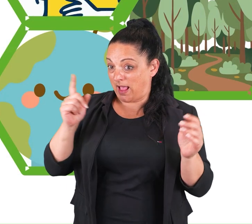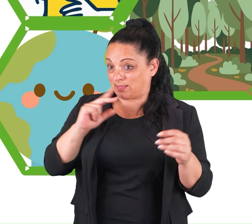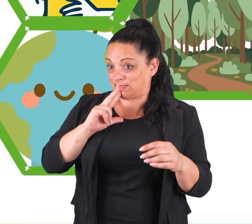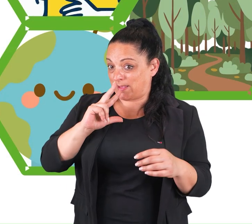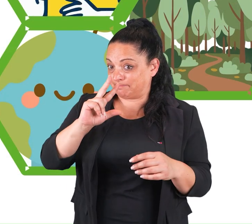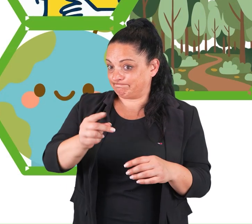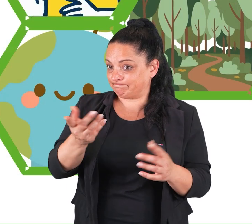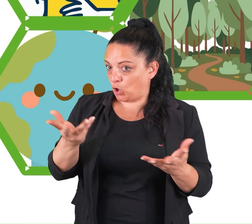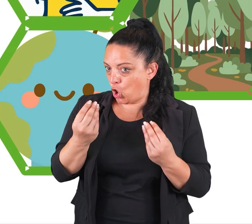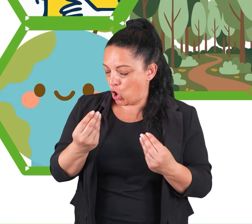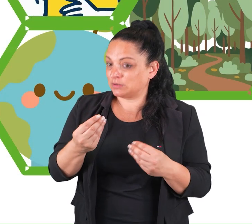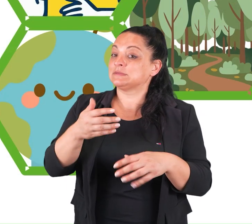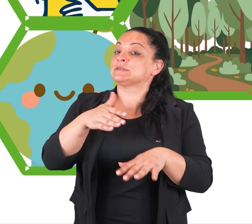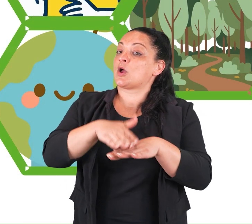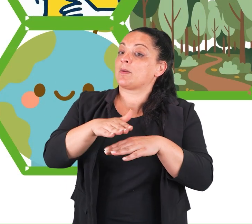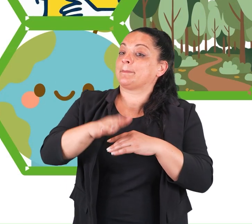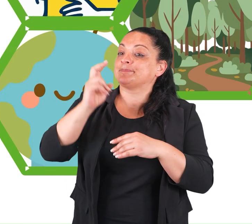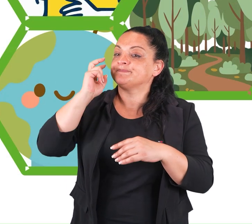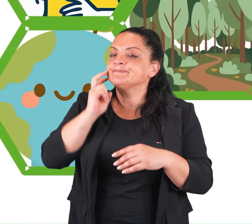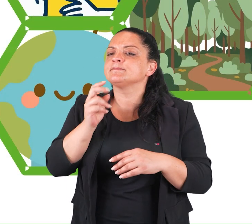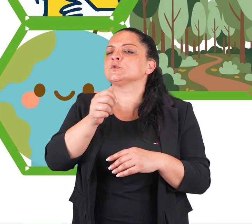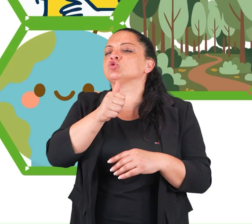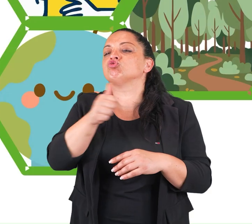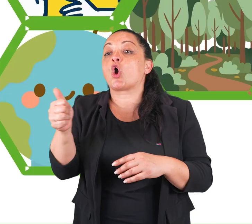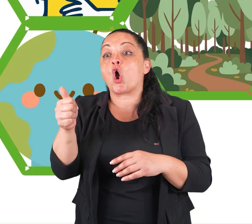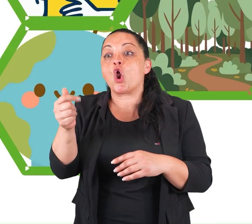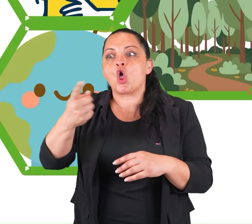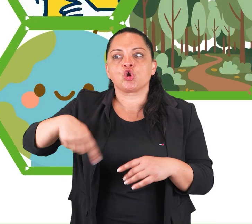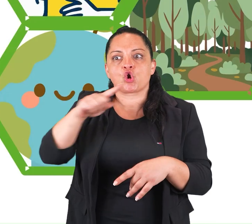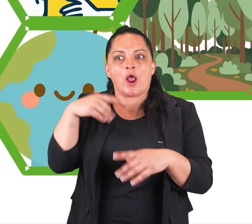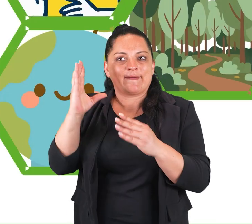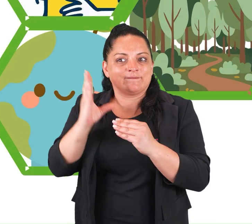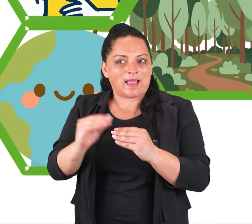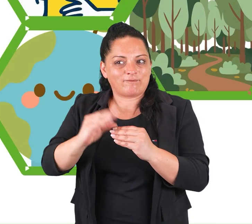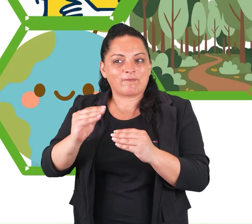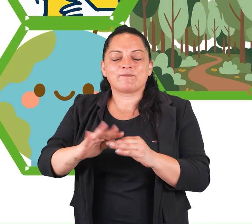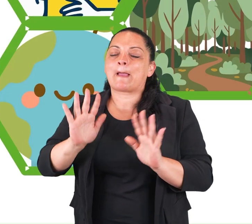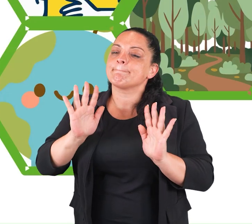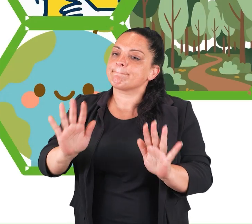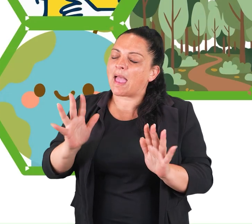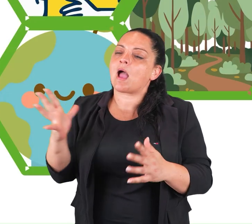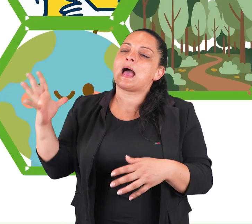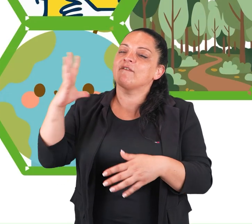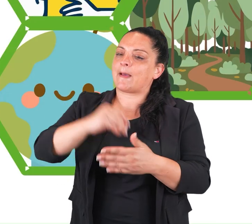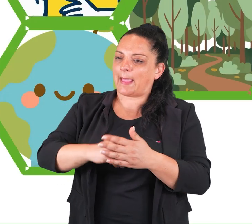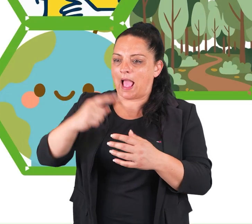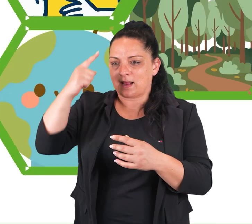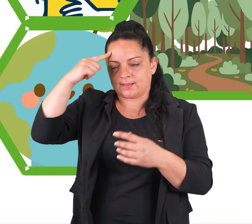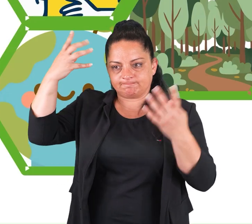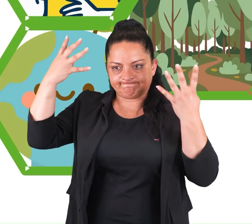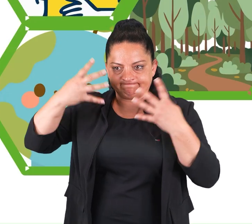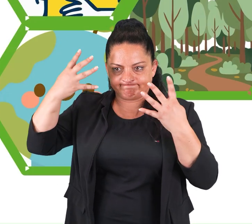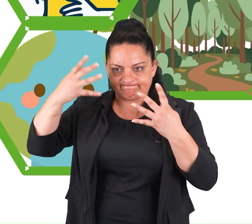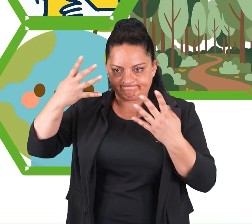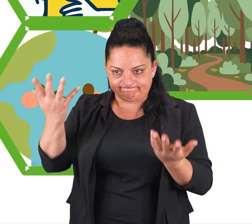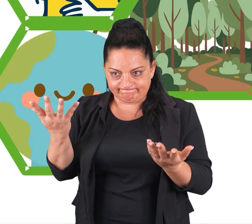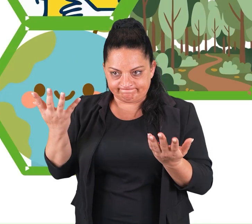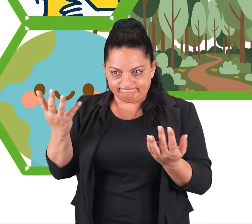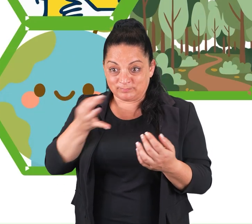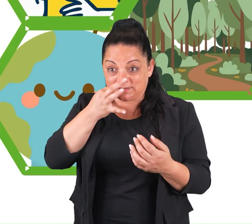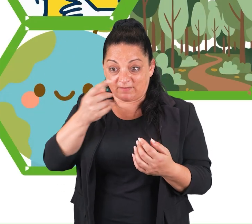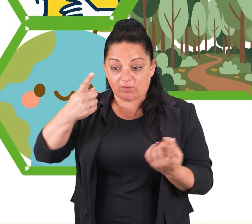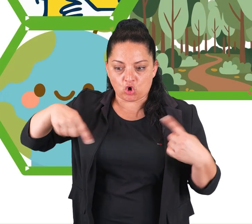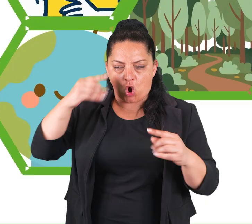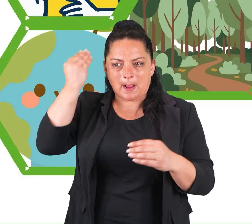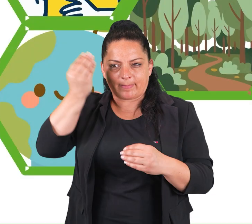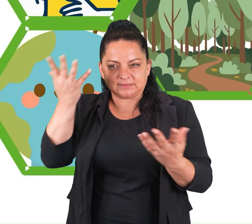Also, importantly, we have to say that green skills are not only about what we do, but it's also about our mindset